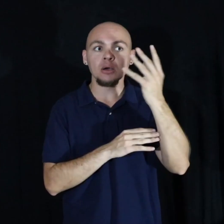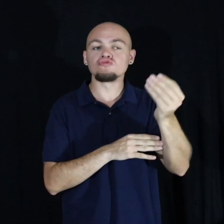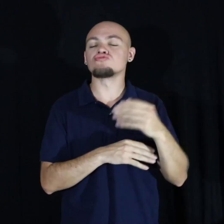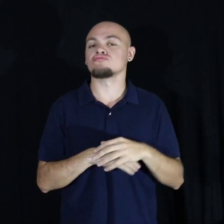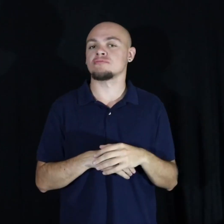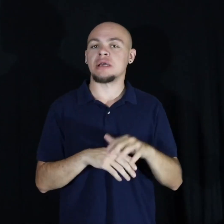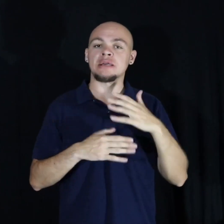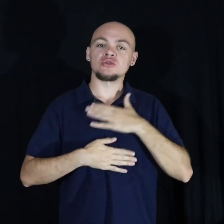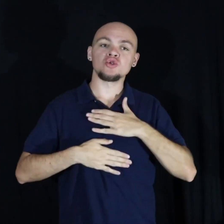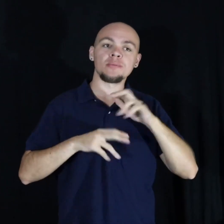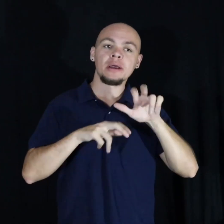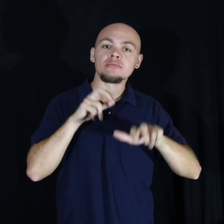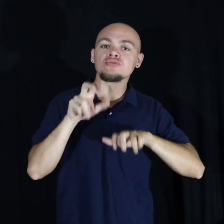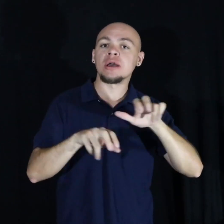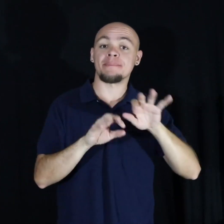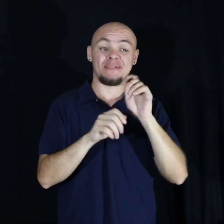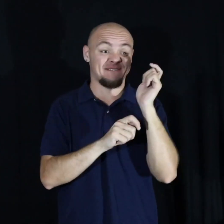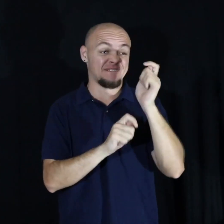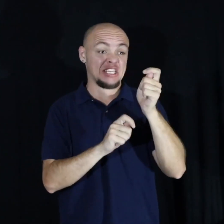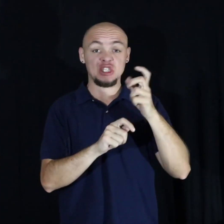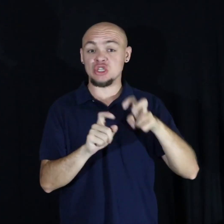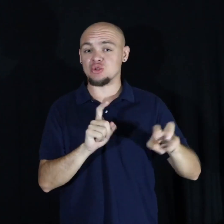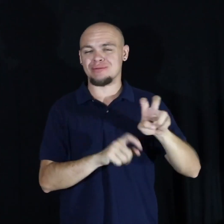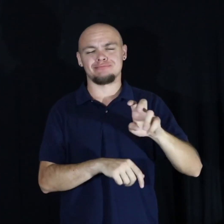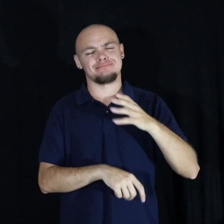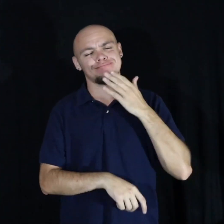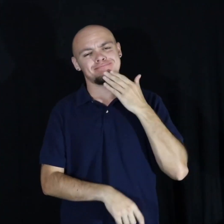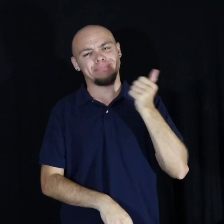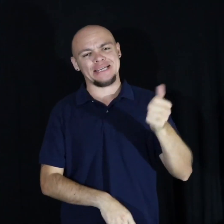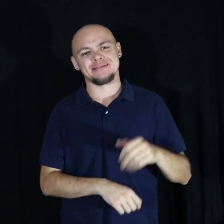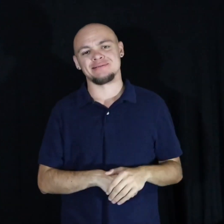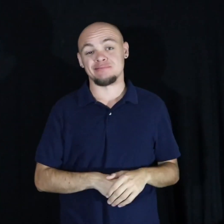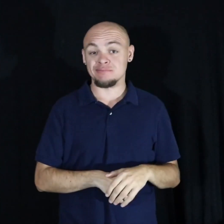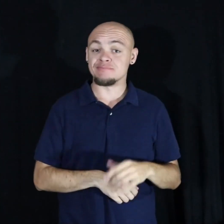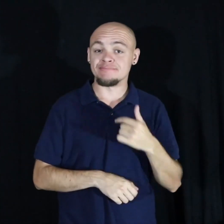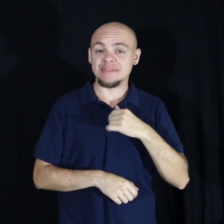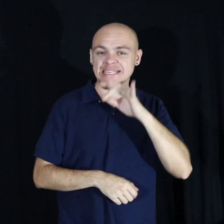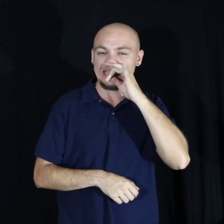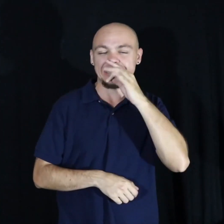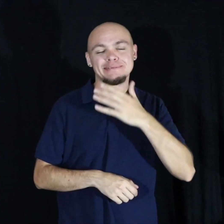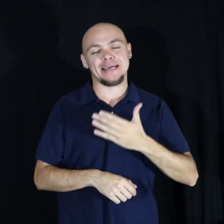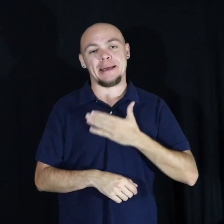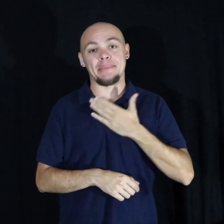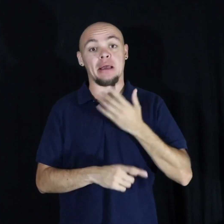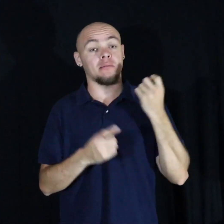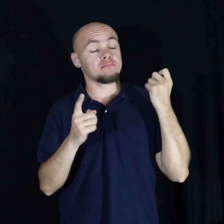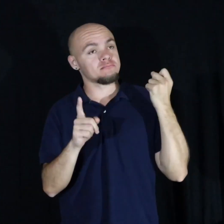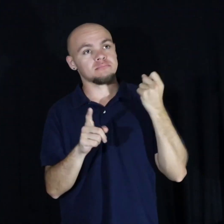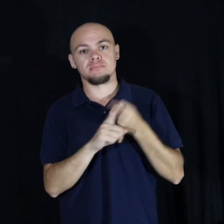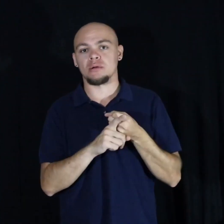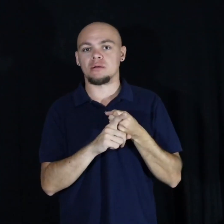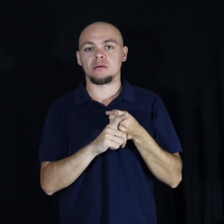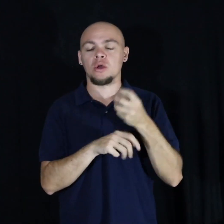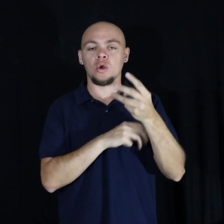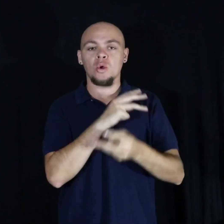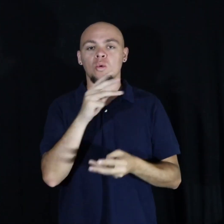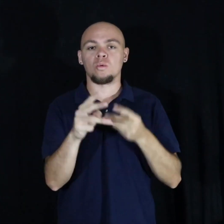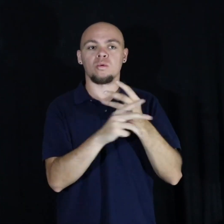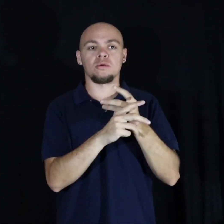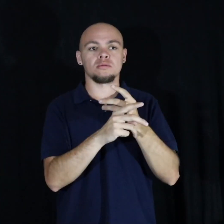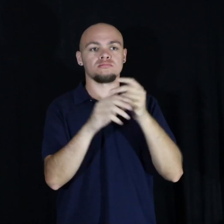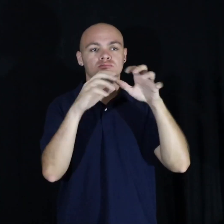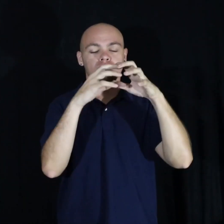parks, but fishing trips were the best. I was a happy child until one day my world came crashing